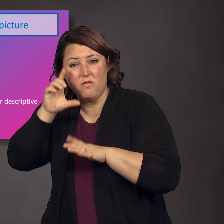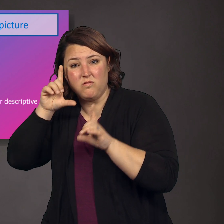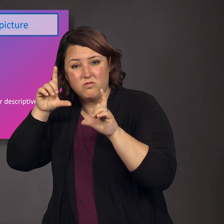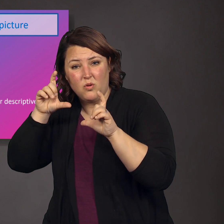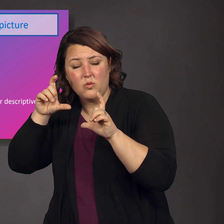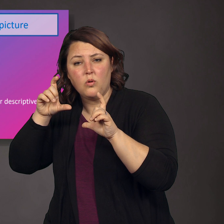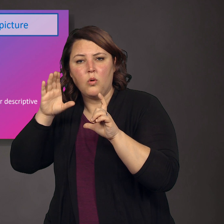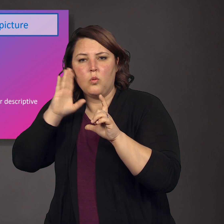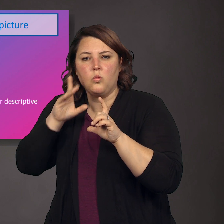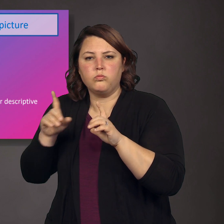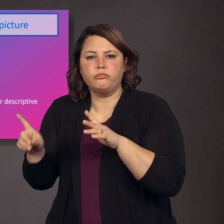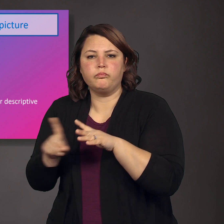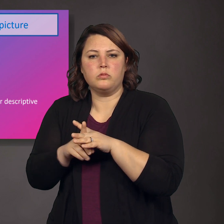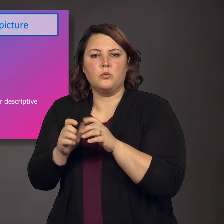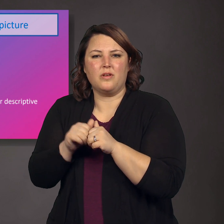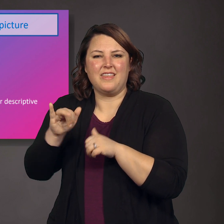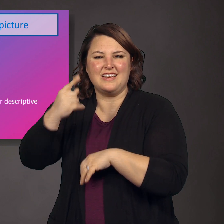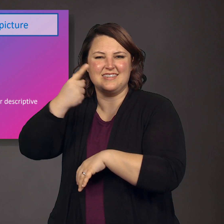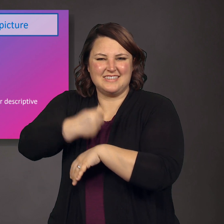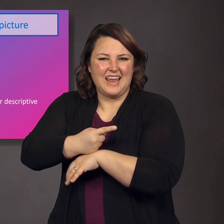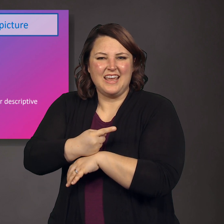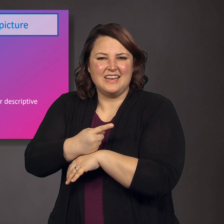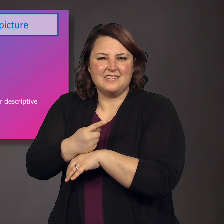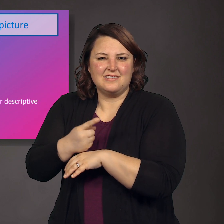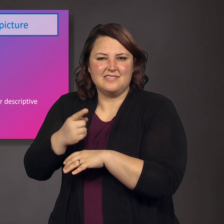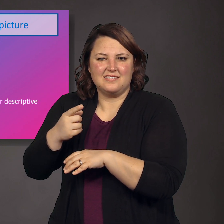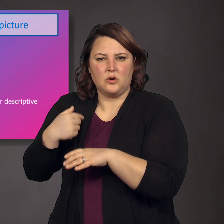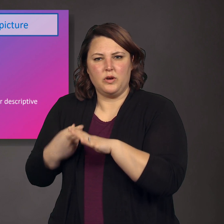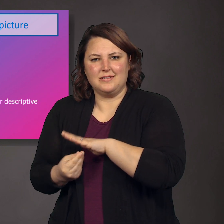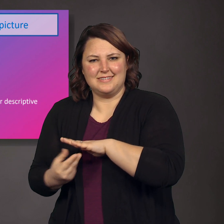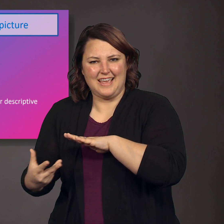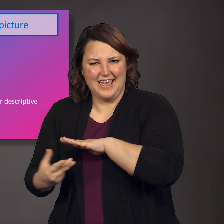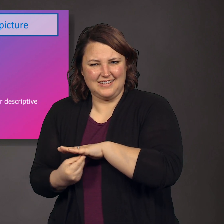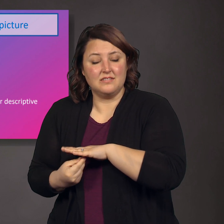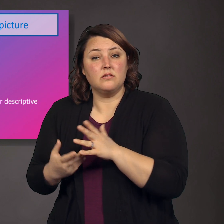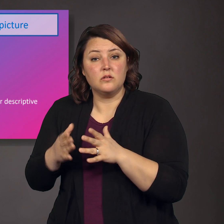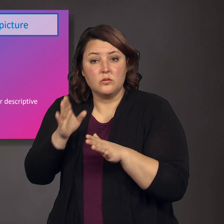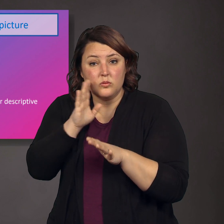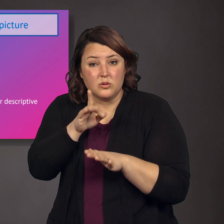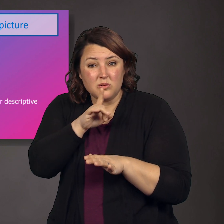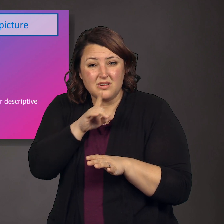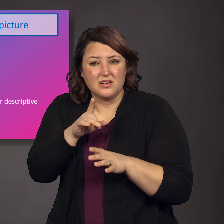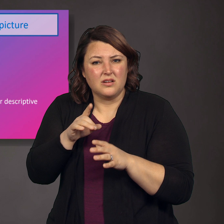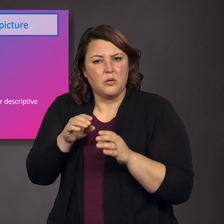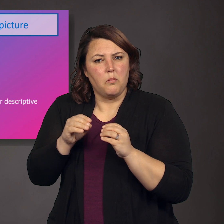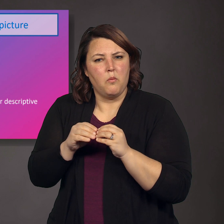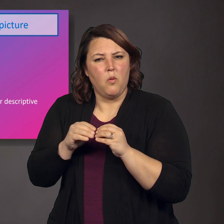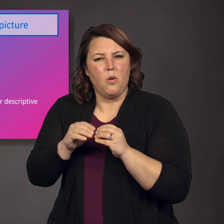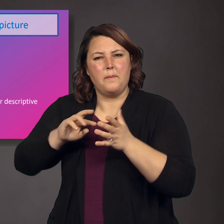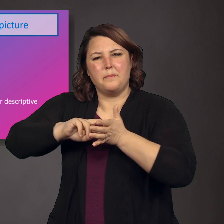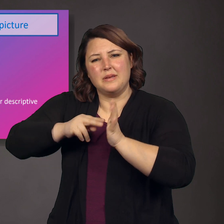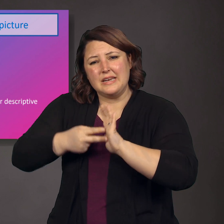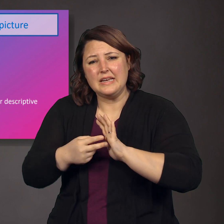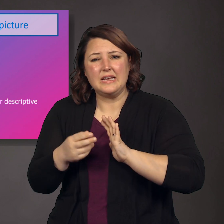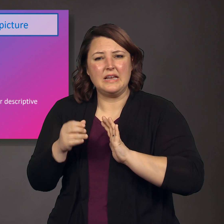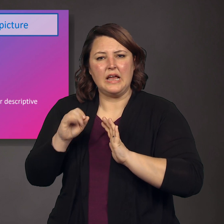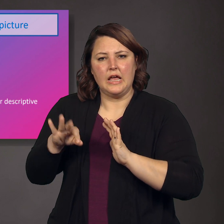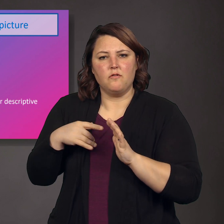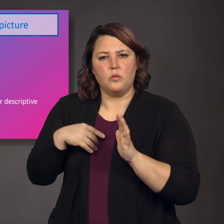scan was taken. And it'll be far more meaningful if you can allocate it a date that it really was, the original